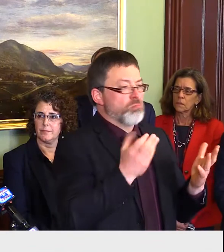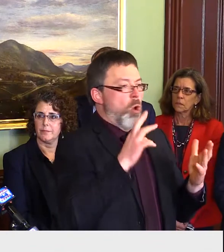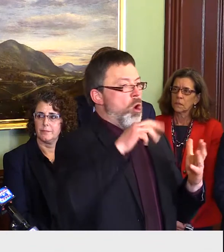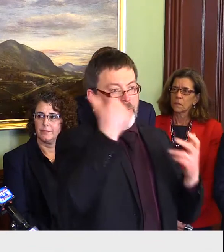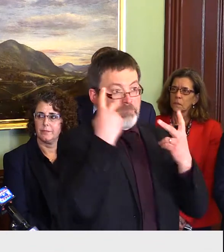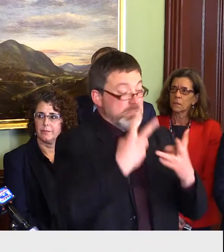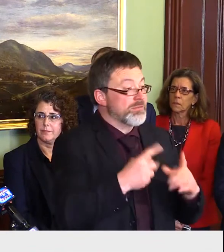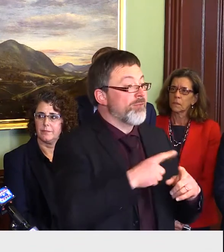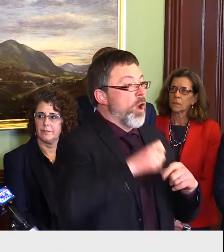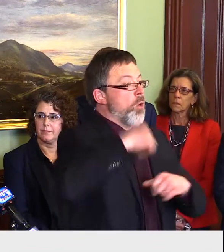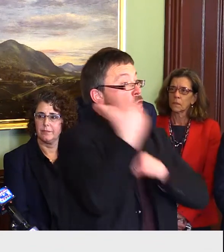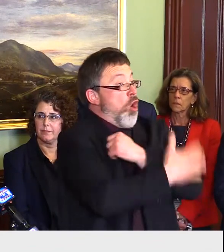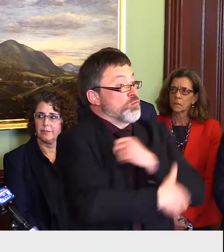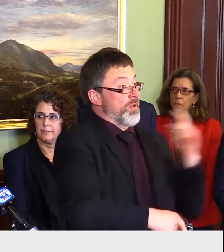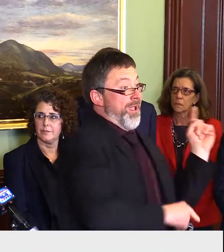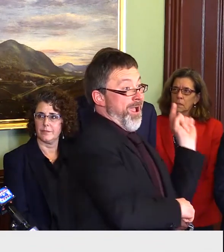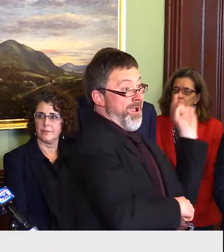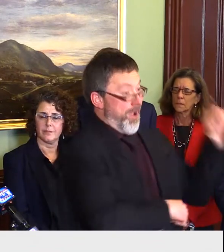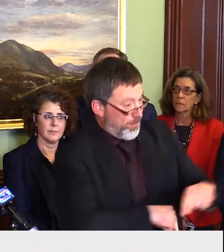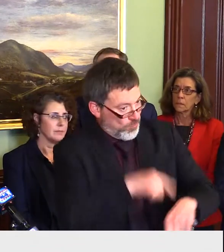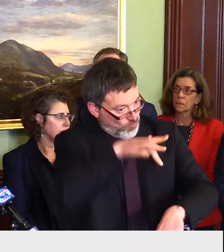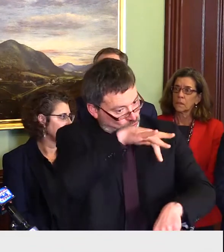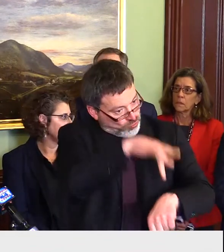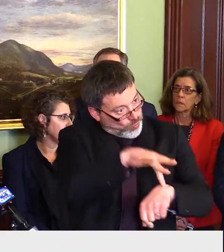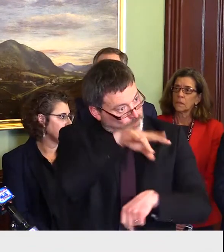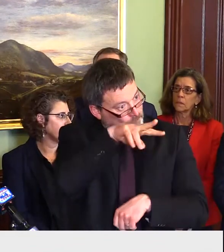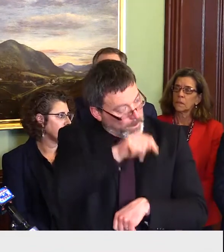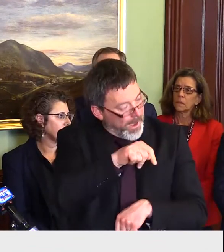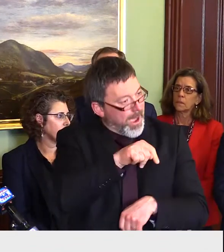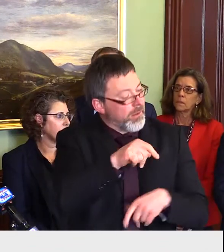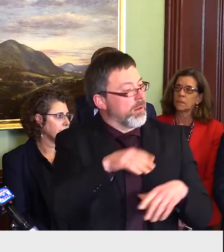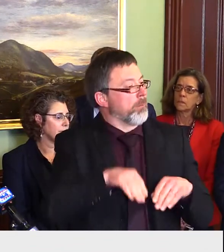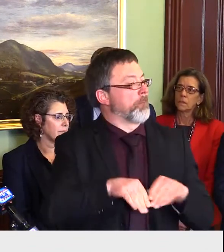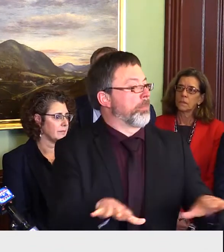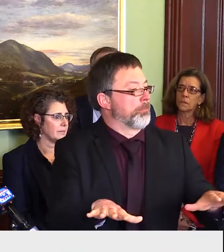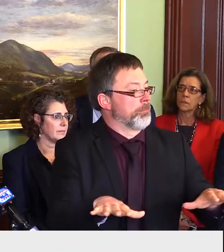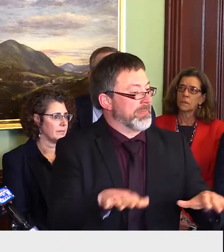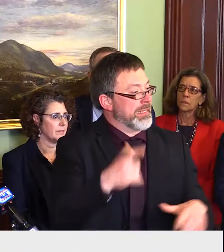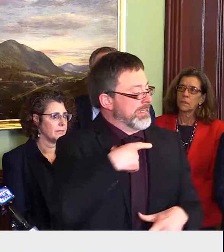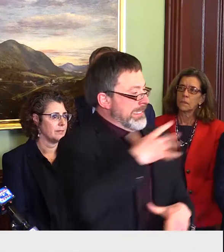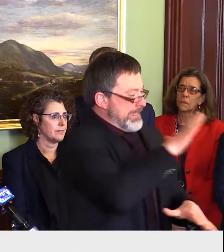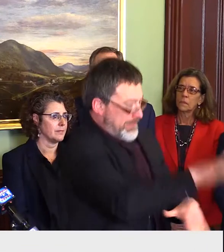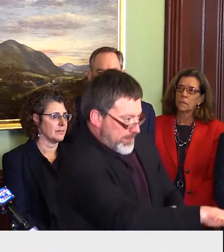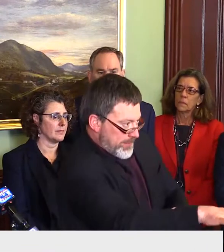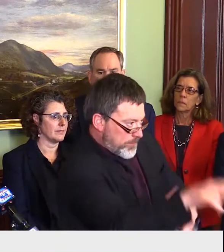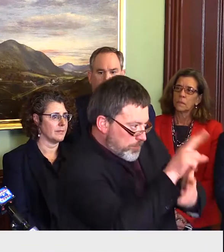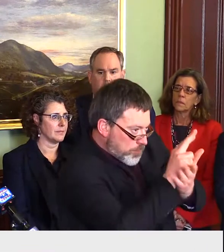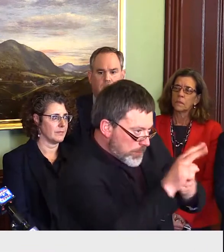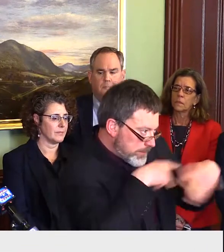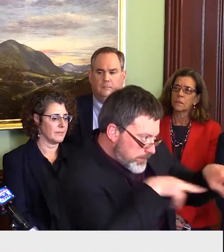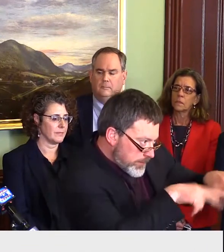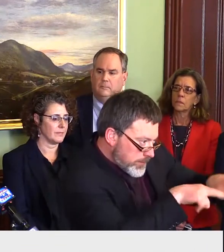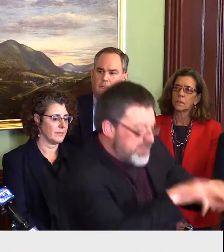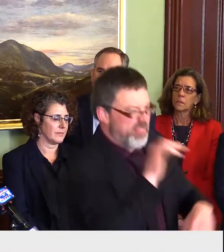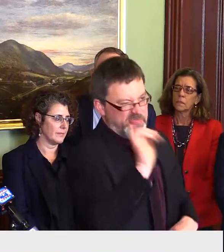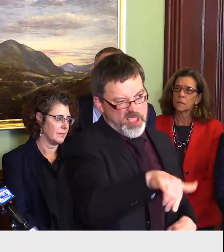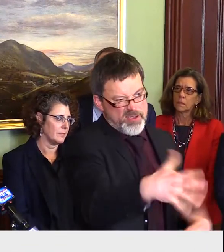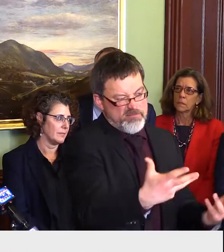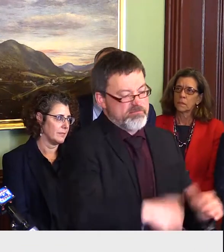widespread, sustained transmission of COVID-19, including China, Iran, and South